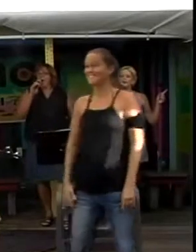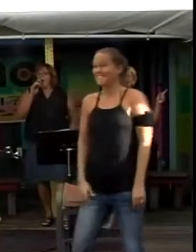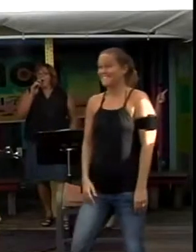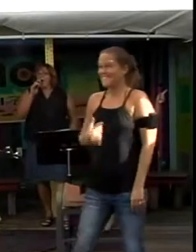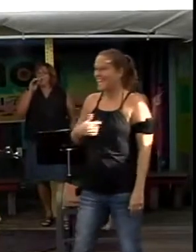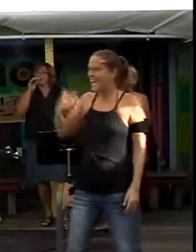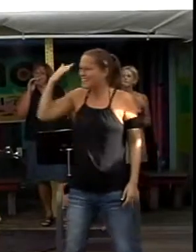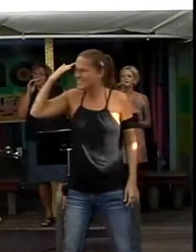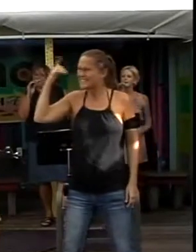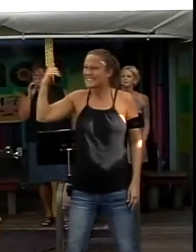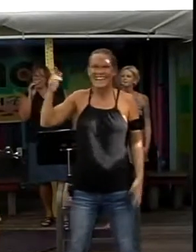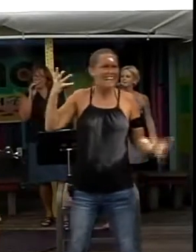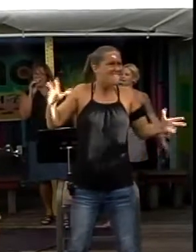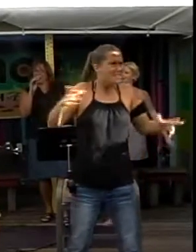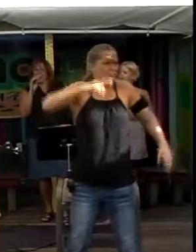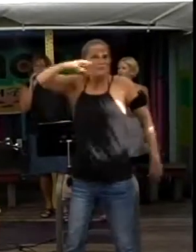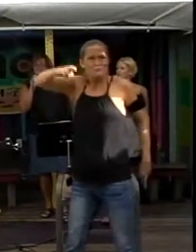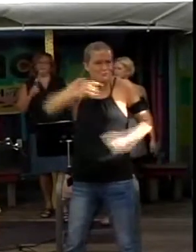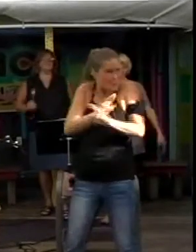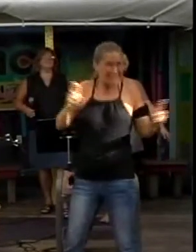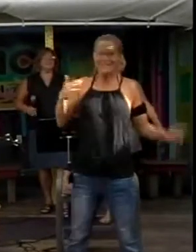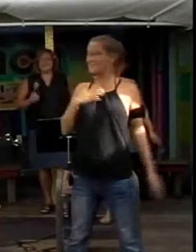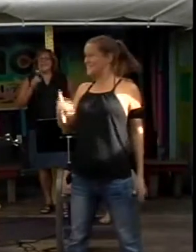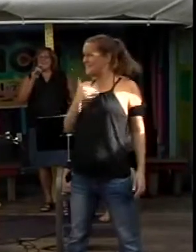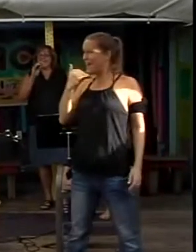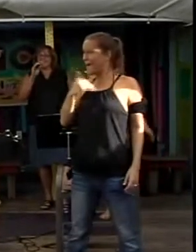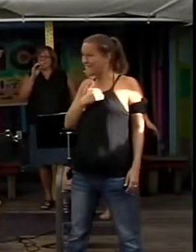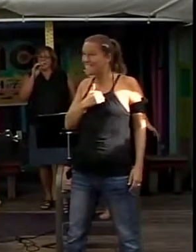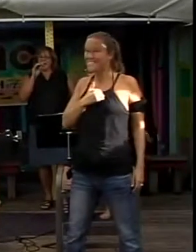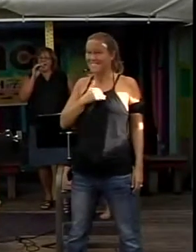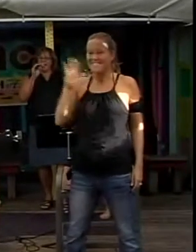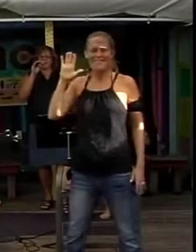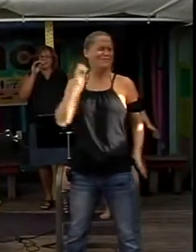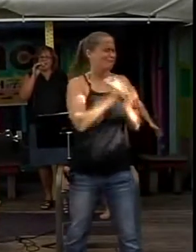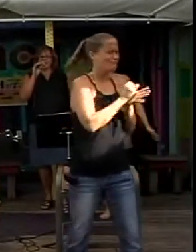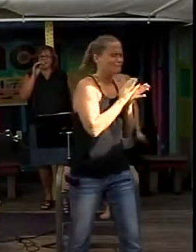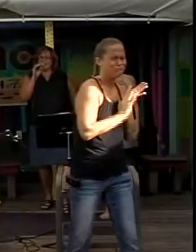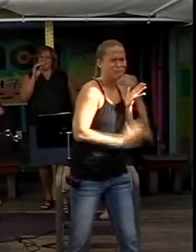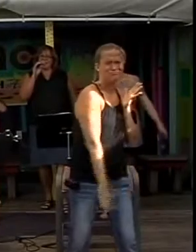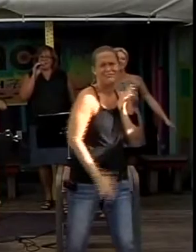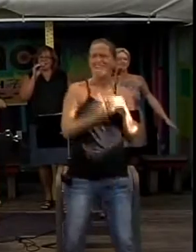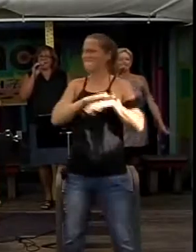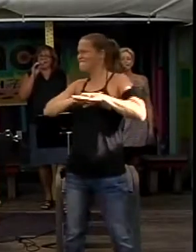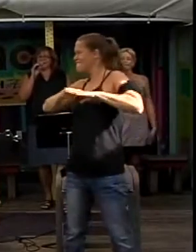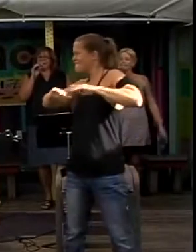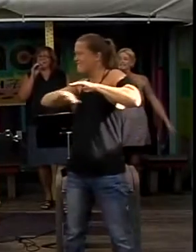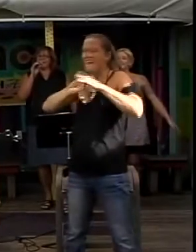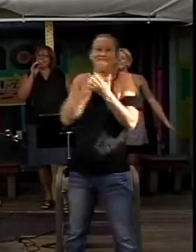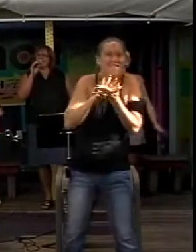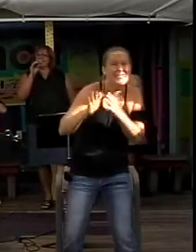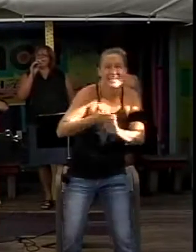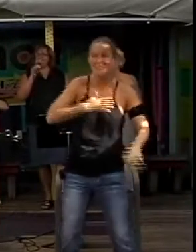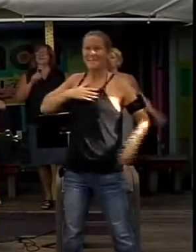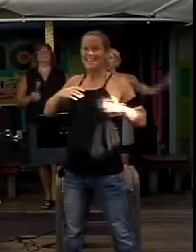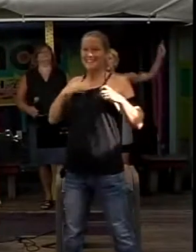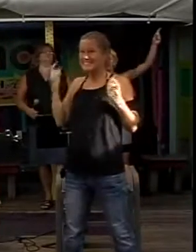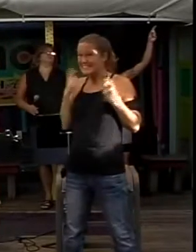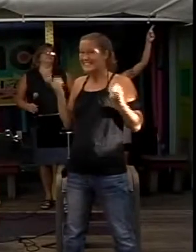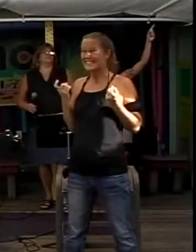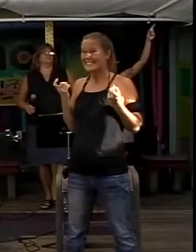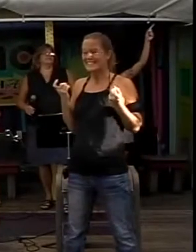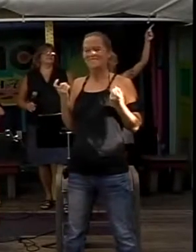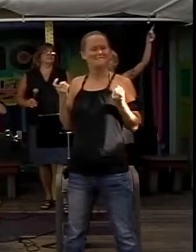I know he rescued my soul. His blood has covered my sin. I believe.